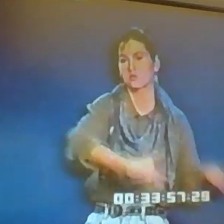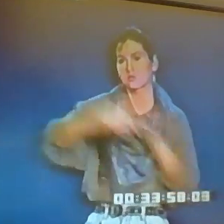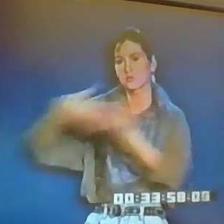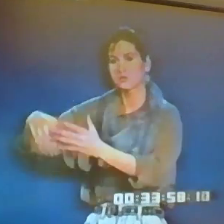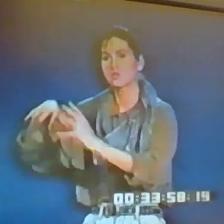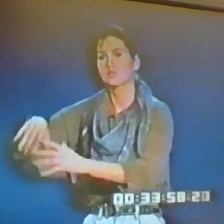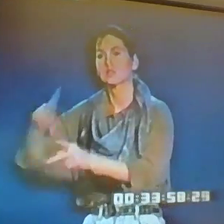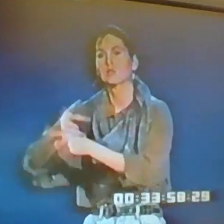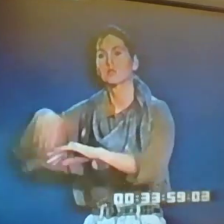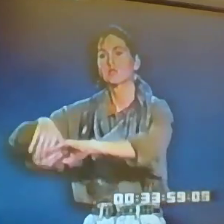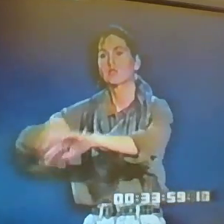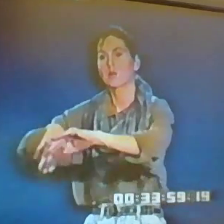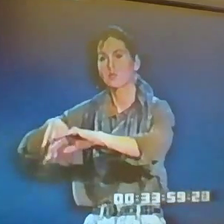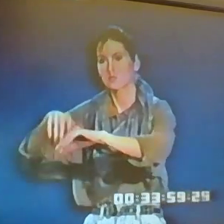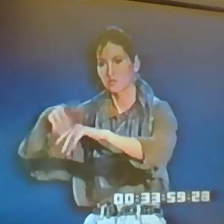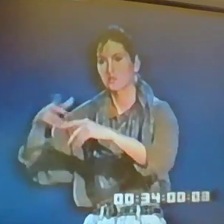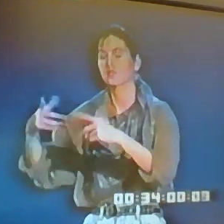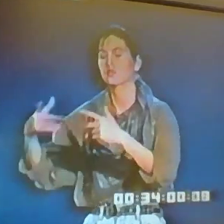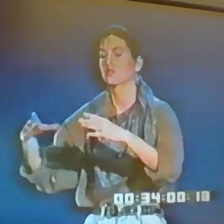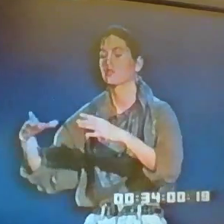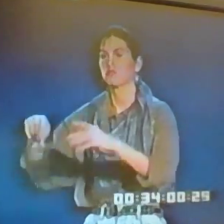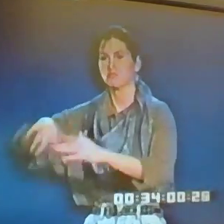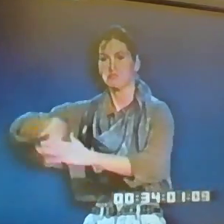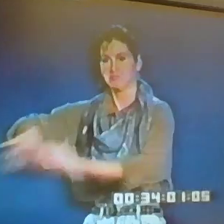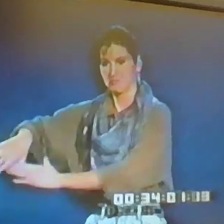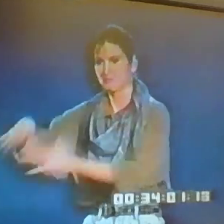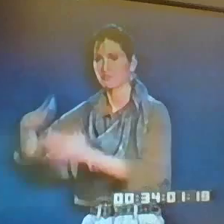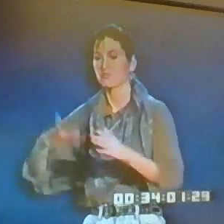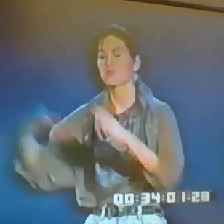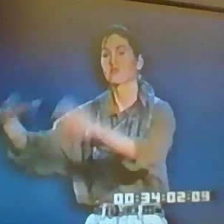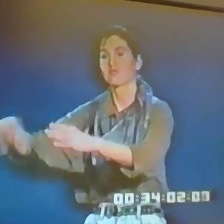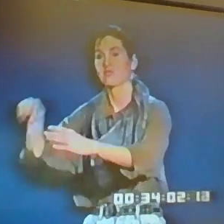we're going to go ahead and put them in the pot with some seasoning,